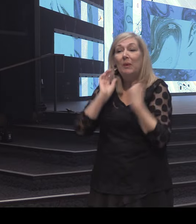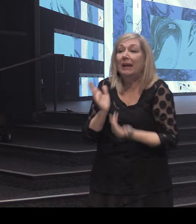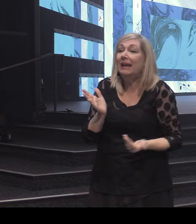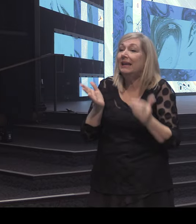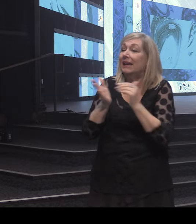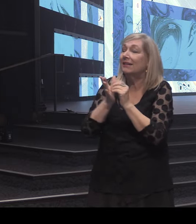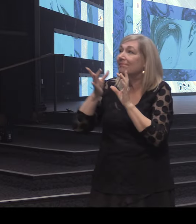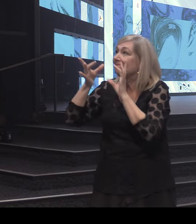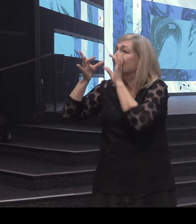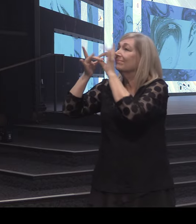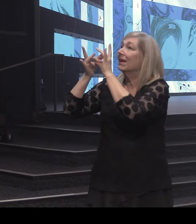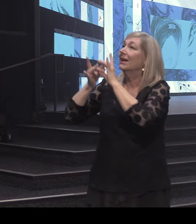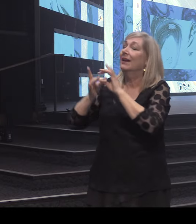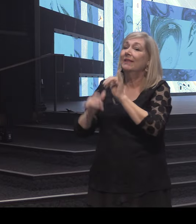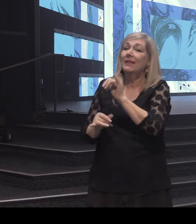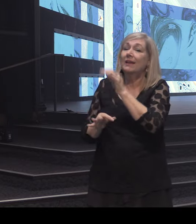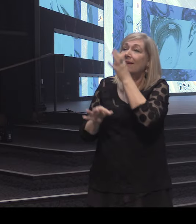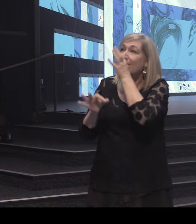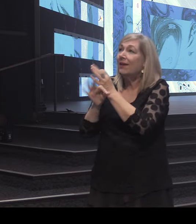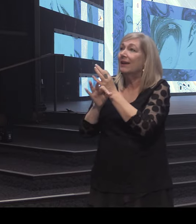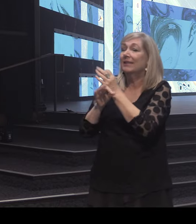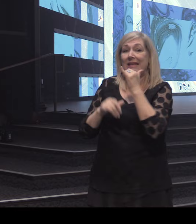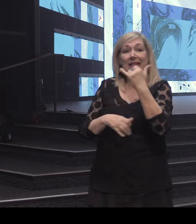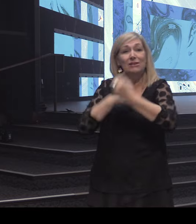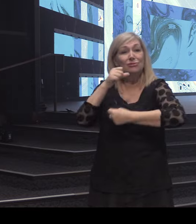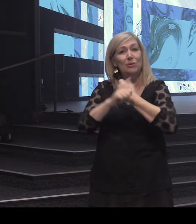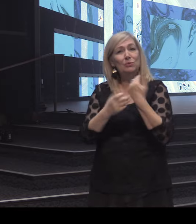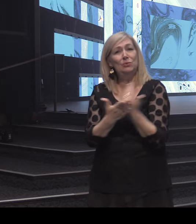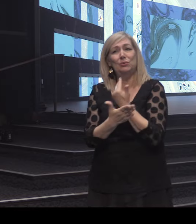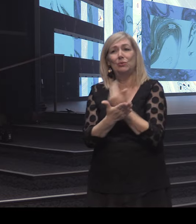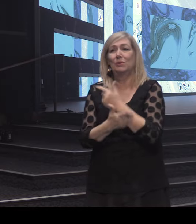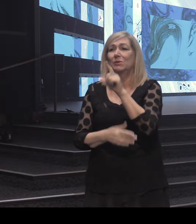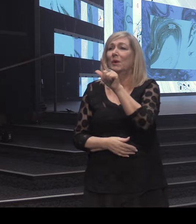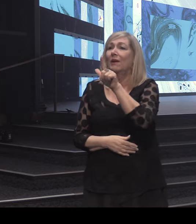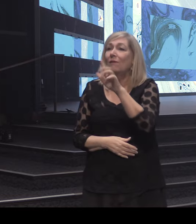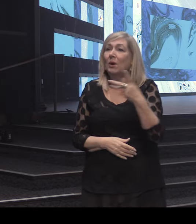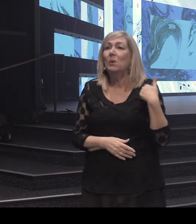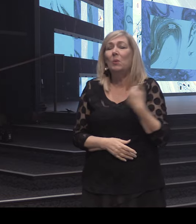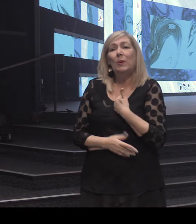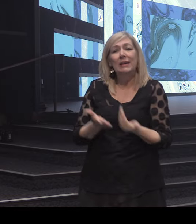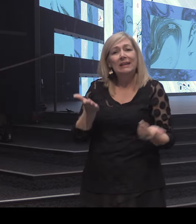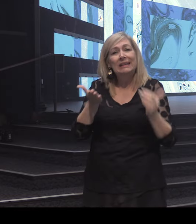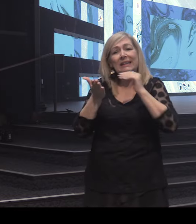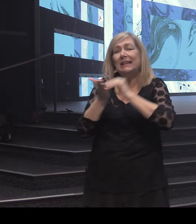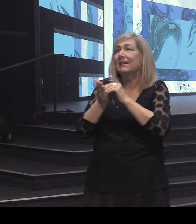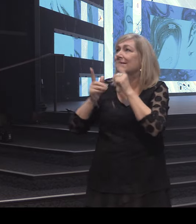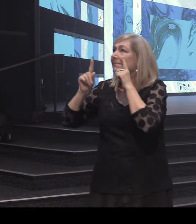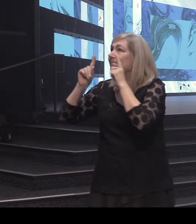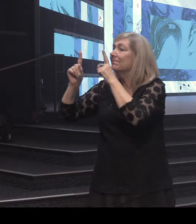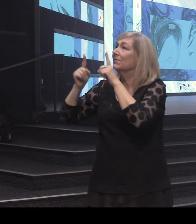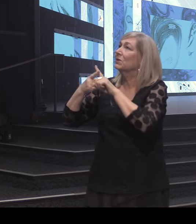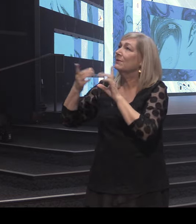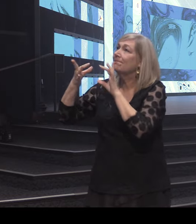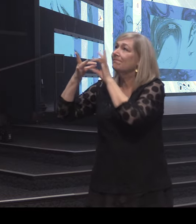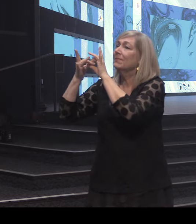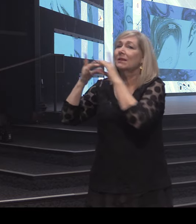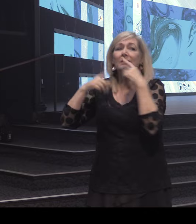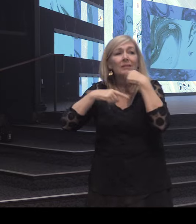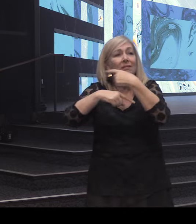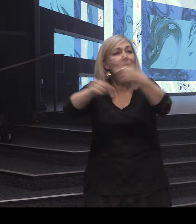hearts in the face of this new upcoming year to standing for the truth, we rededicate them to proclaim the truth